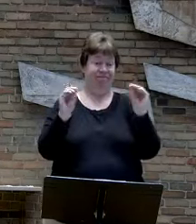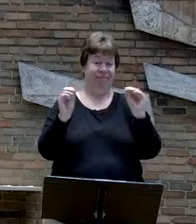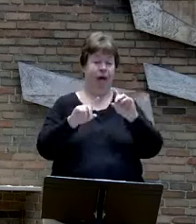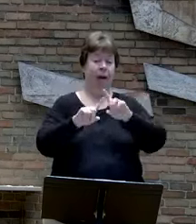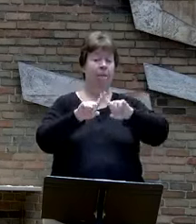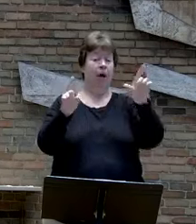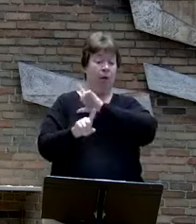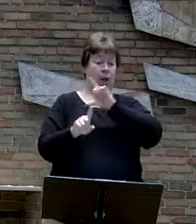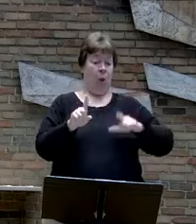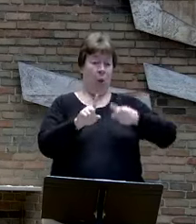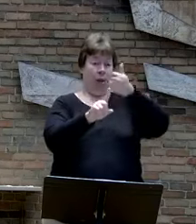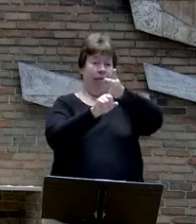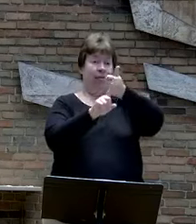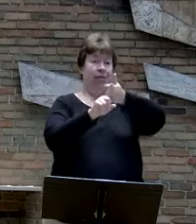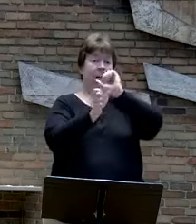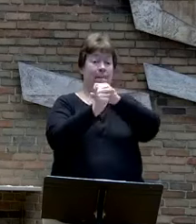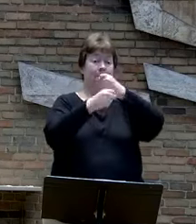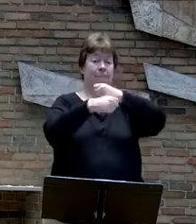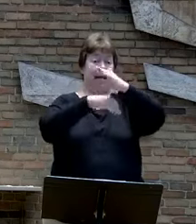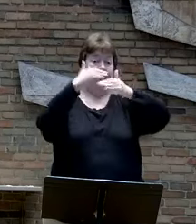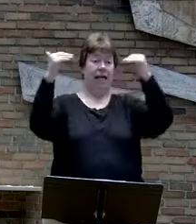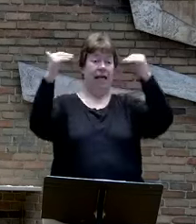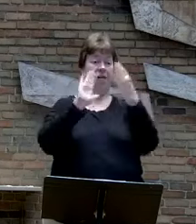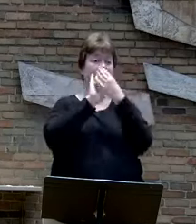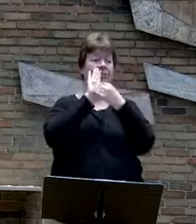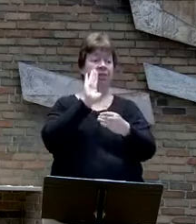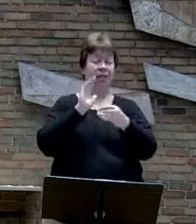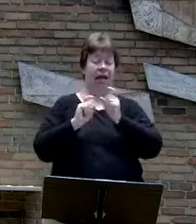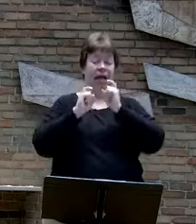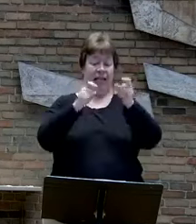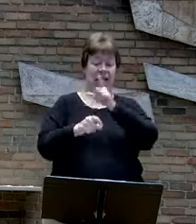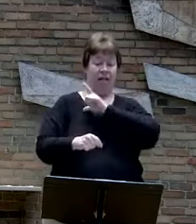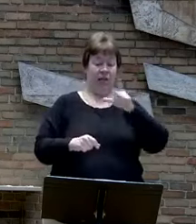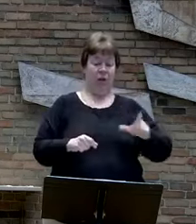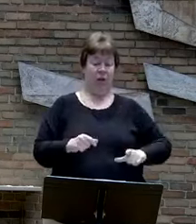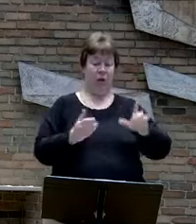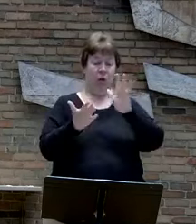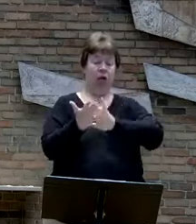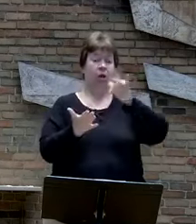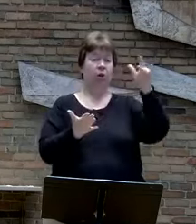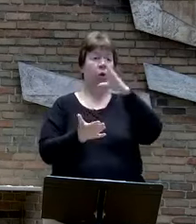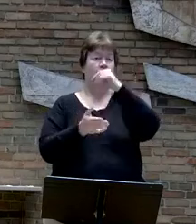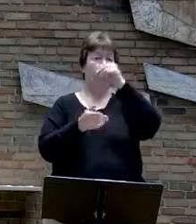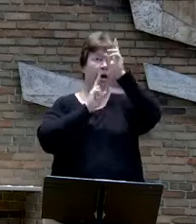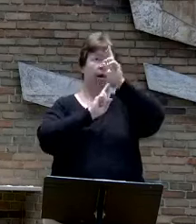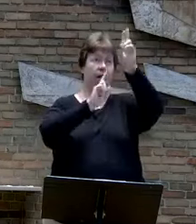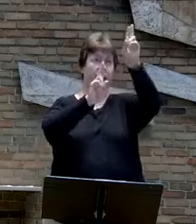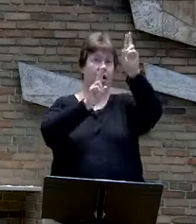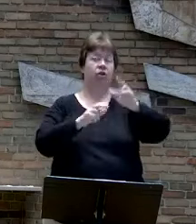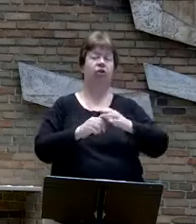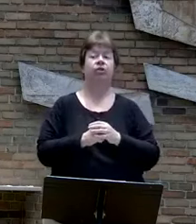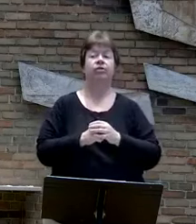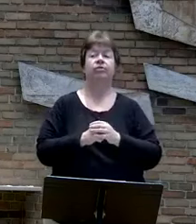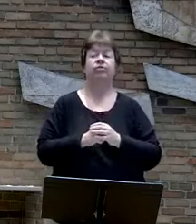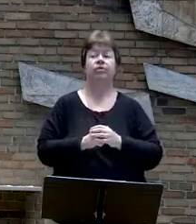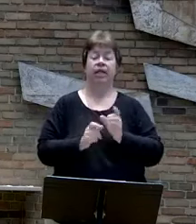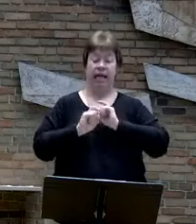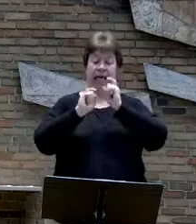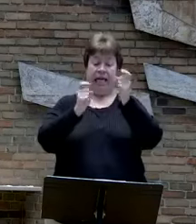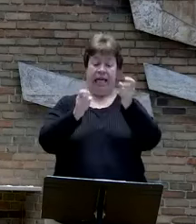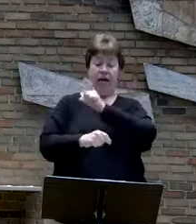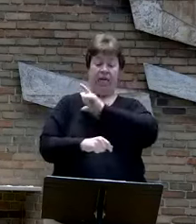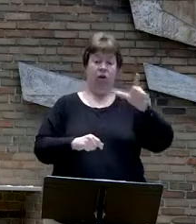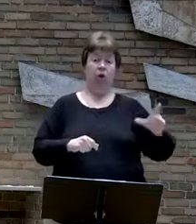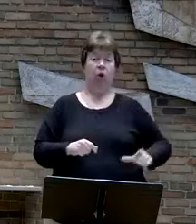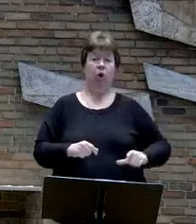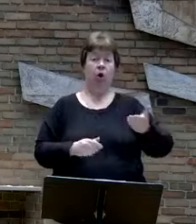but the Lord made the heavens. Give the Lord glory and honor. Give to the